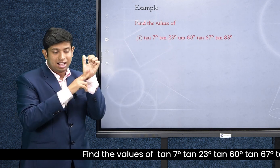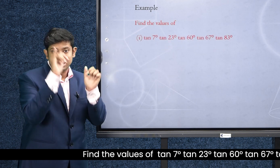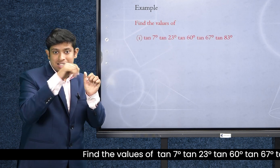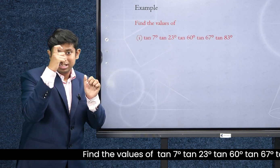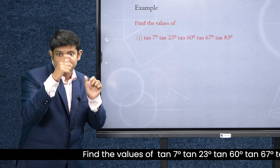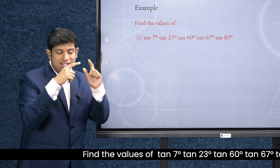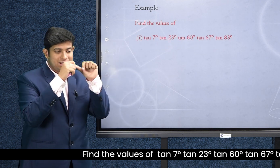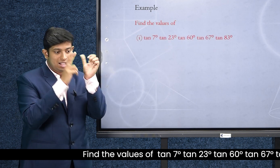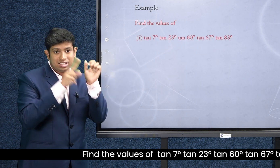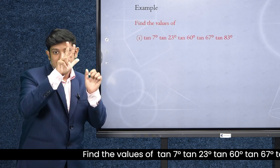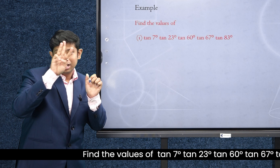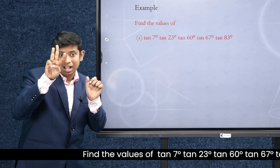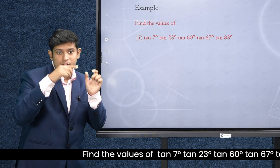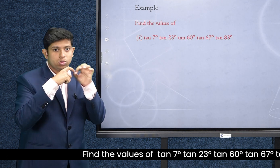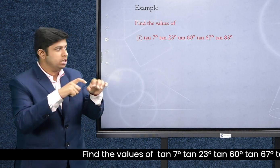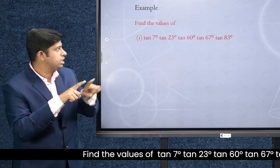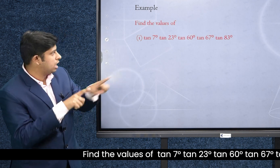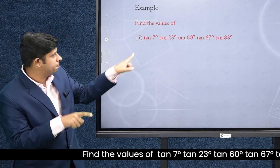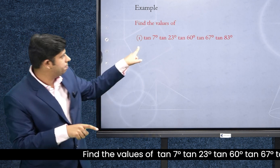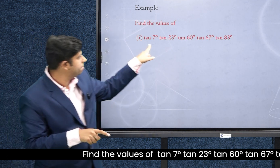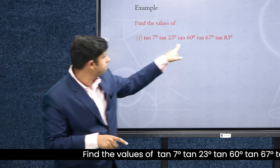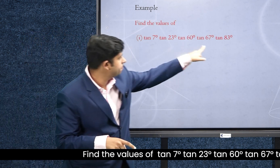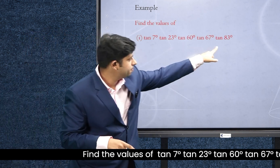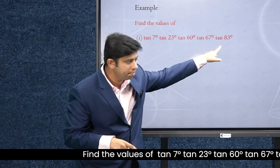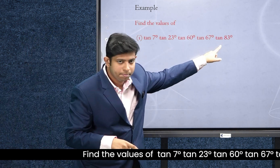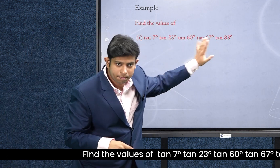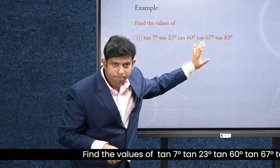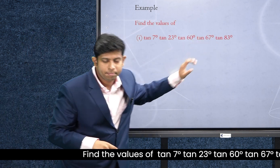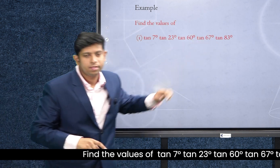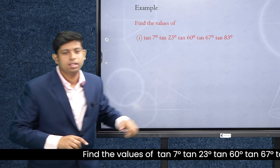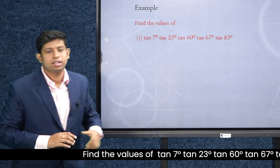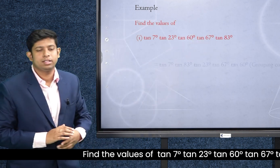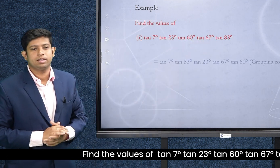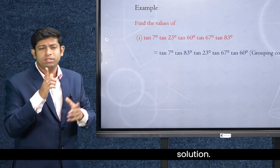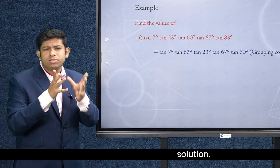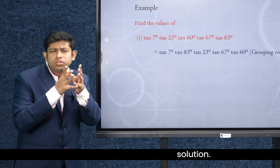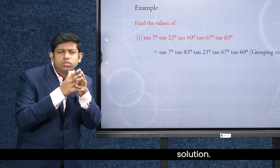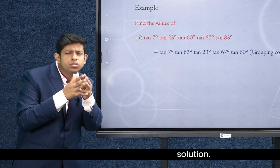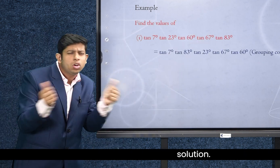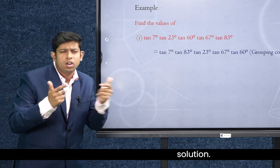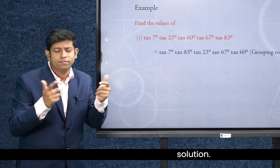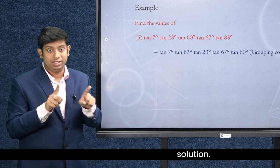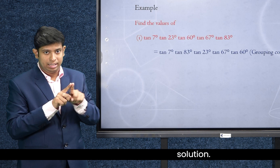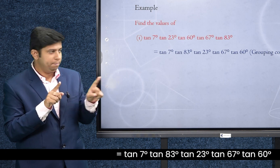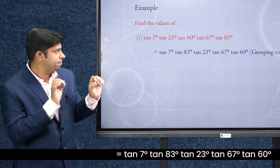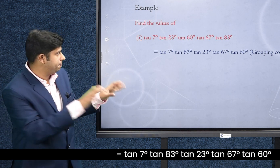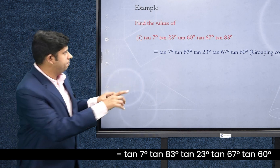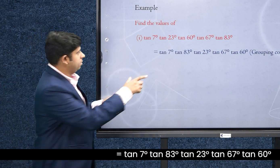60 degrees into tan 67 degrees into tan 83 degrees. Solution: tan 7